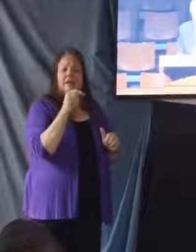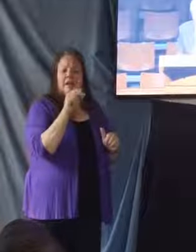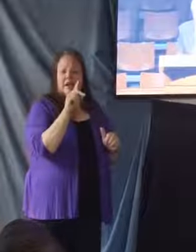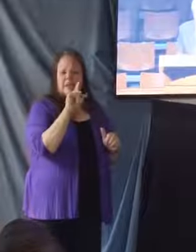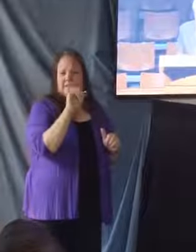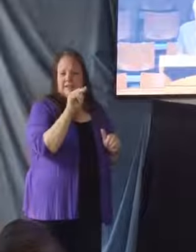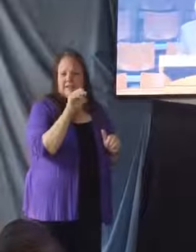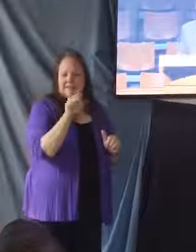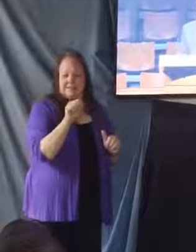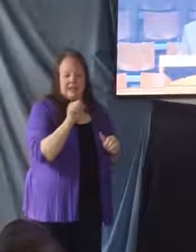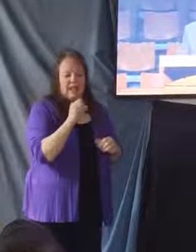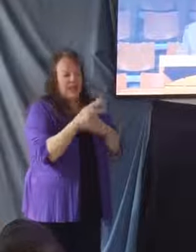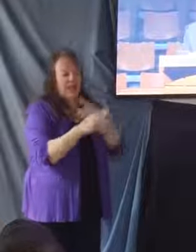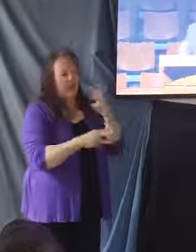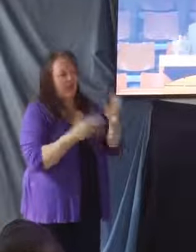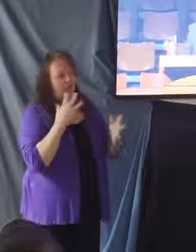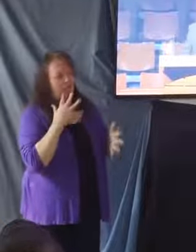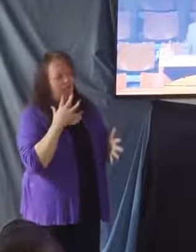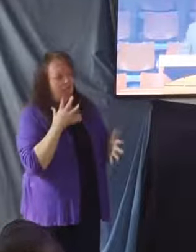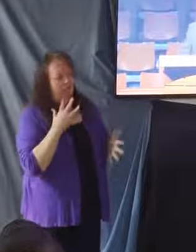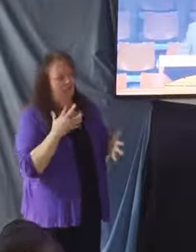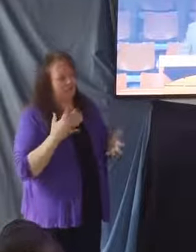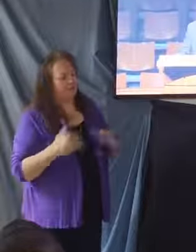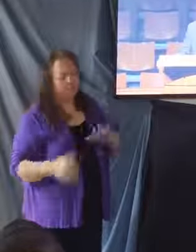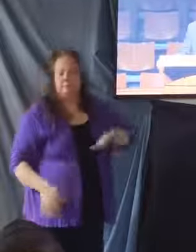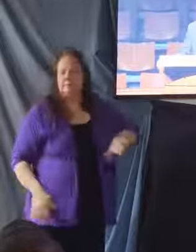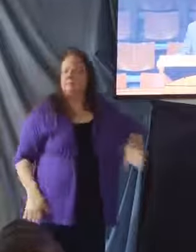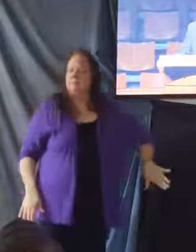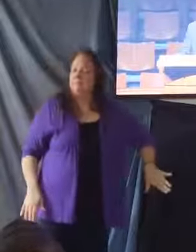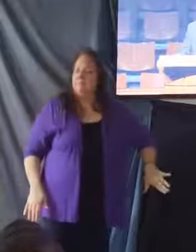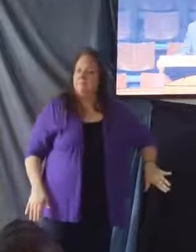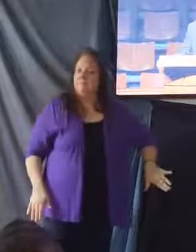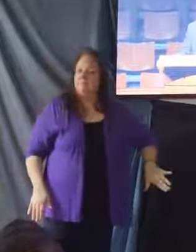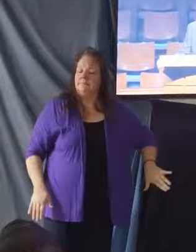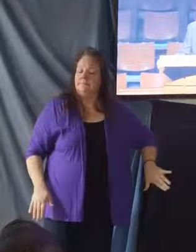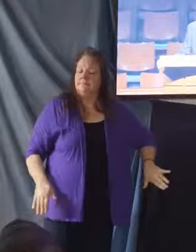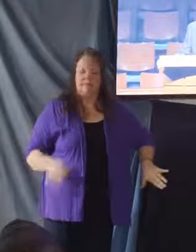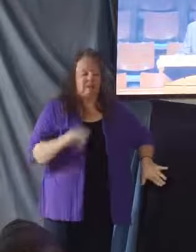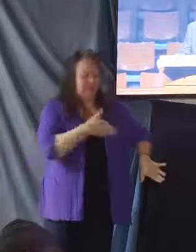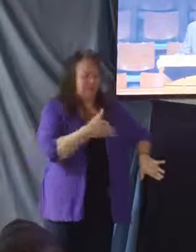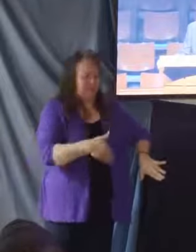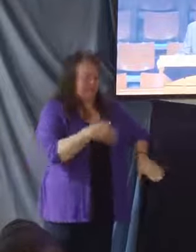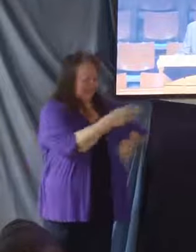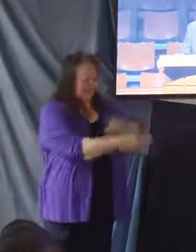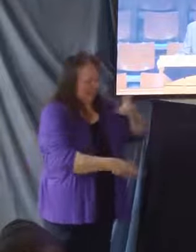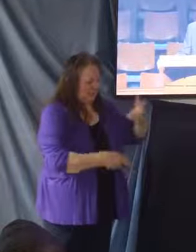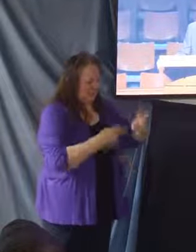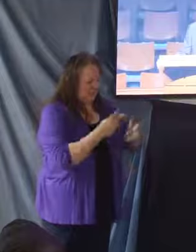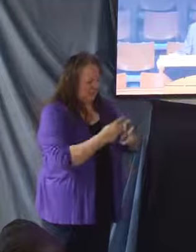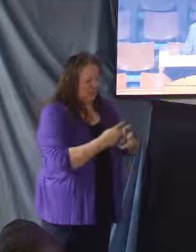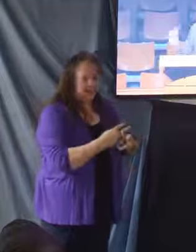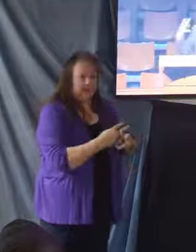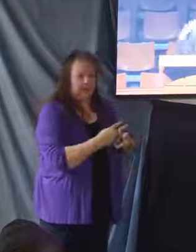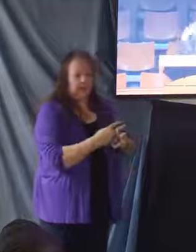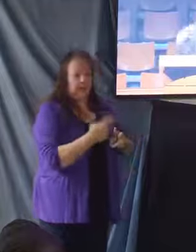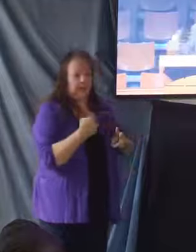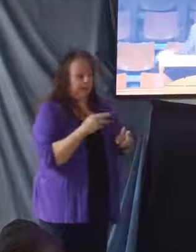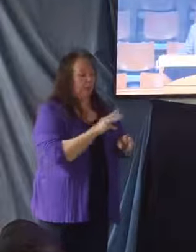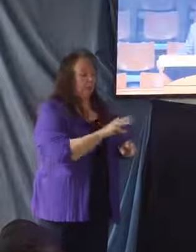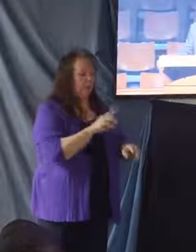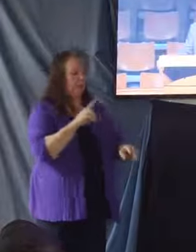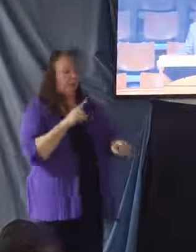and worldly desires, the things that are characteristic of this world. That doesn't mean we